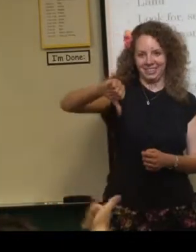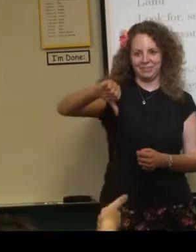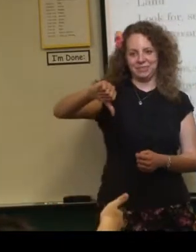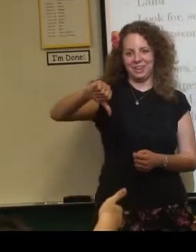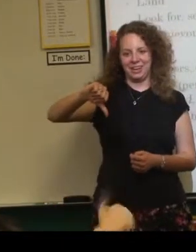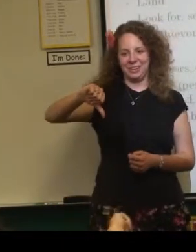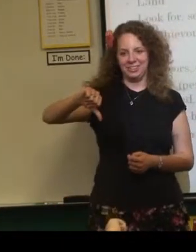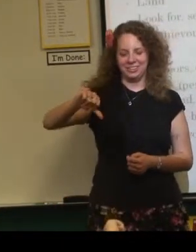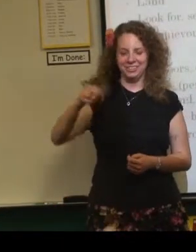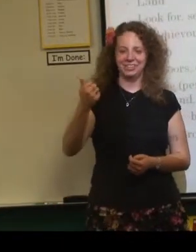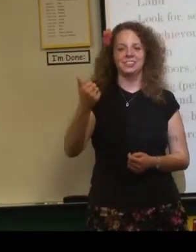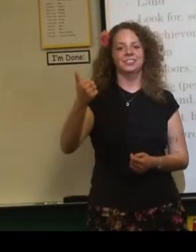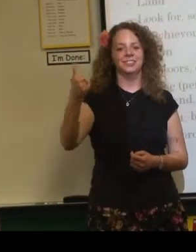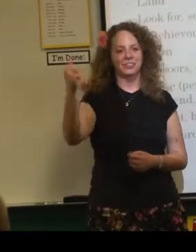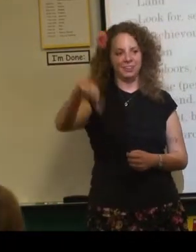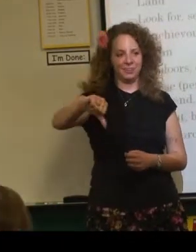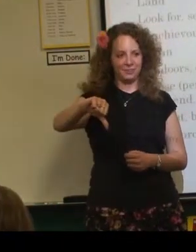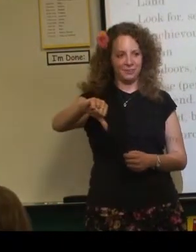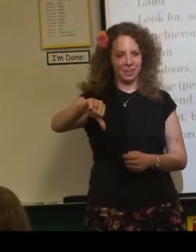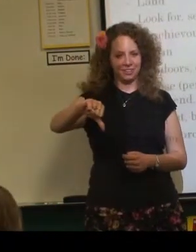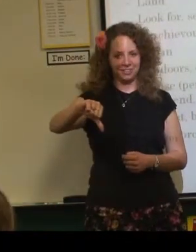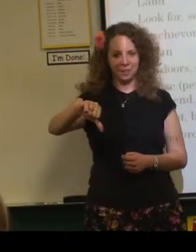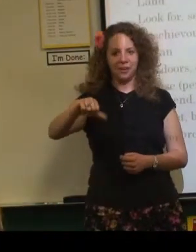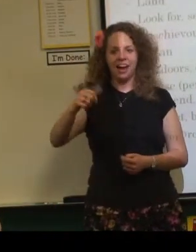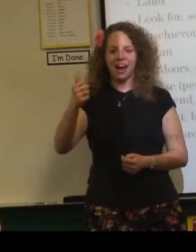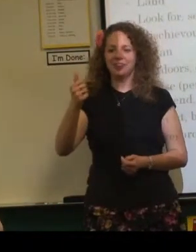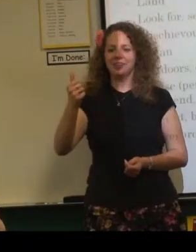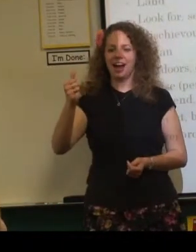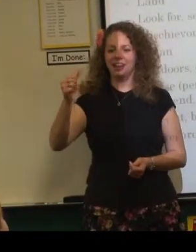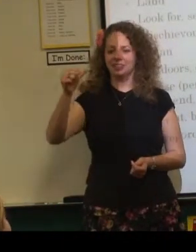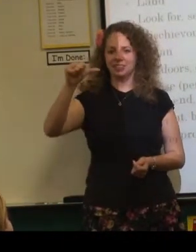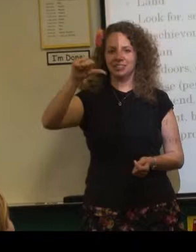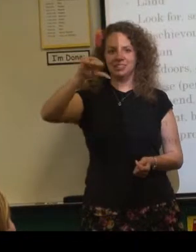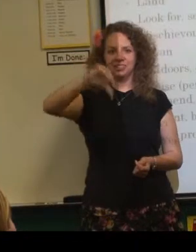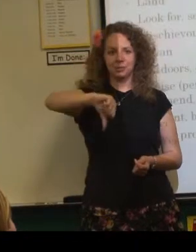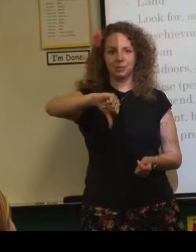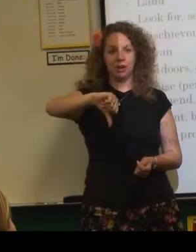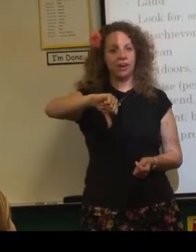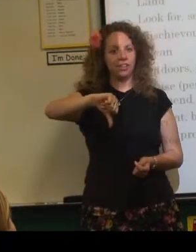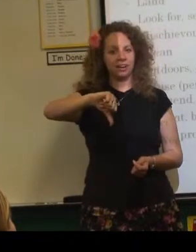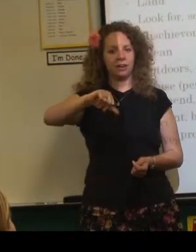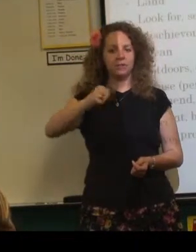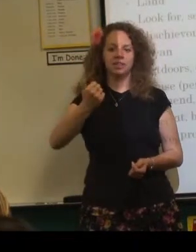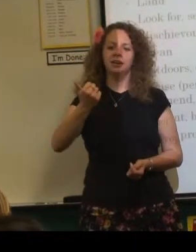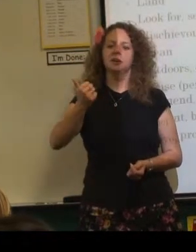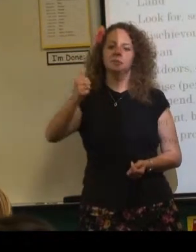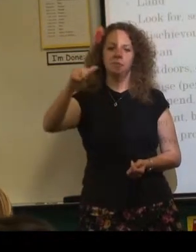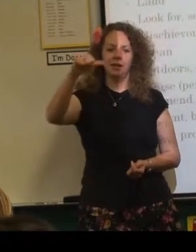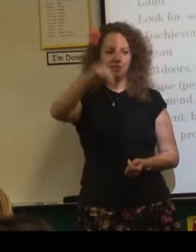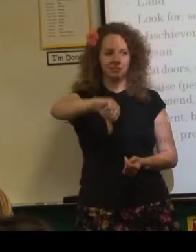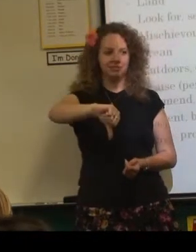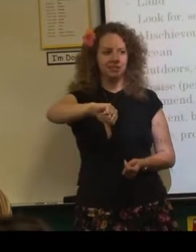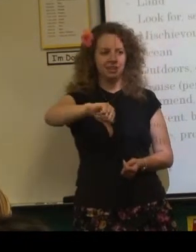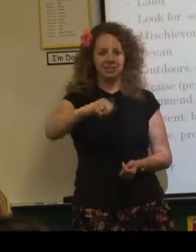Thumbs down. Turn down or reject. So I don't actually see this one all that commonly, but it does